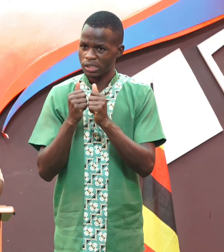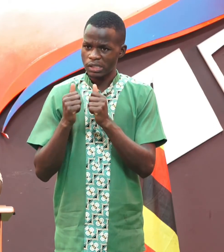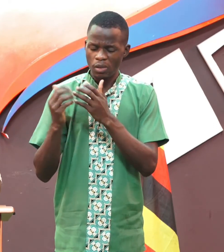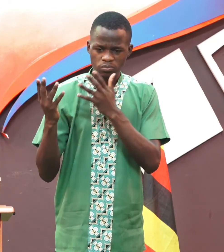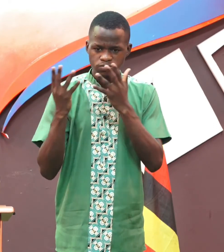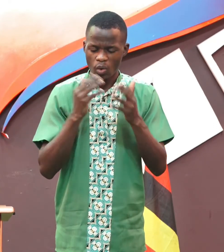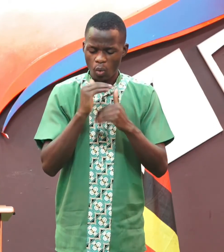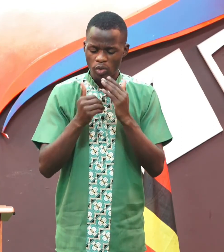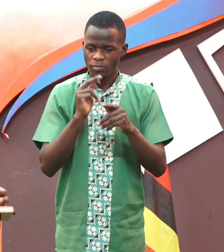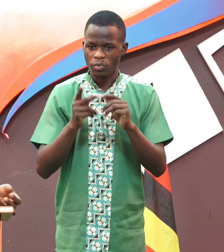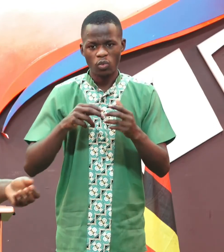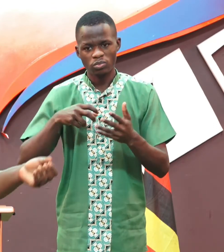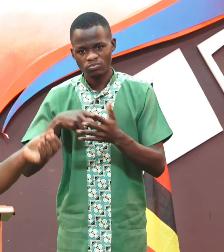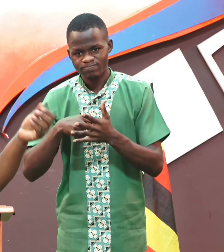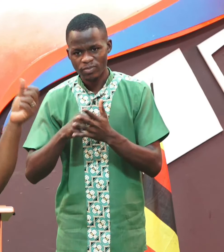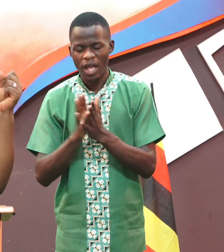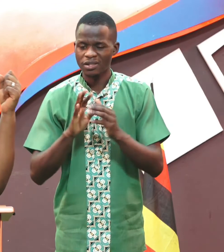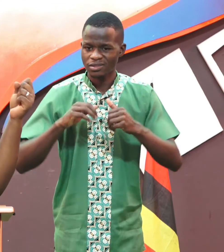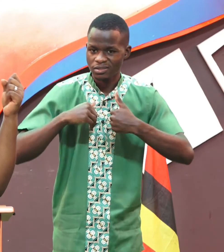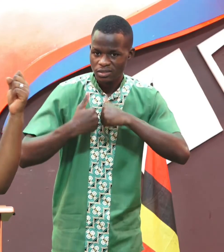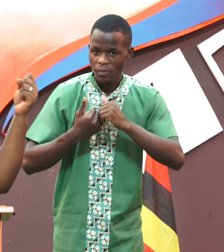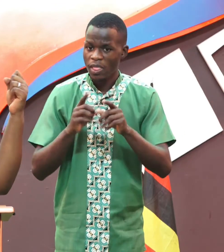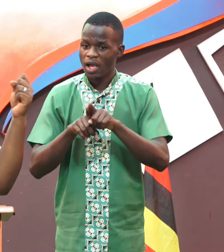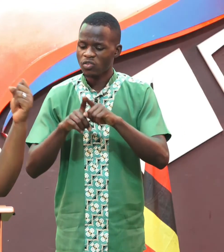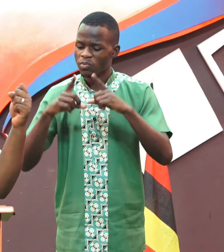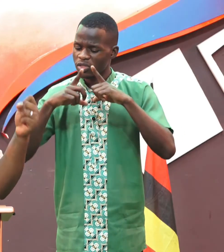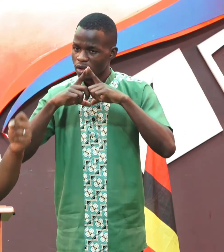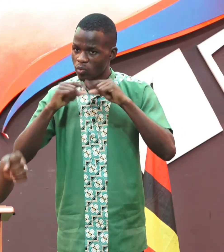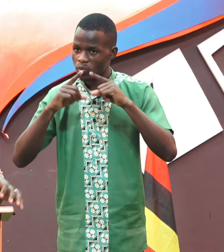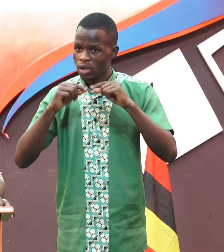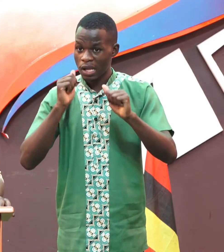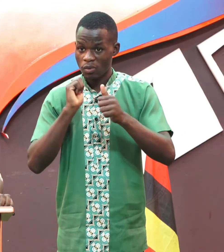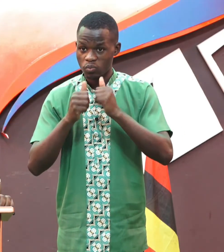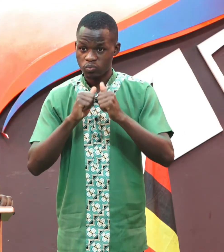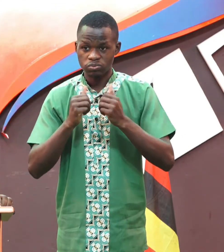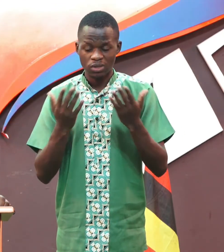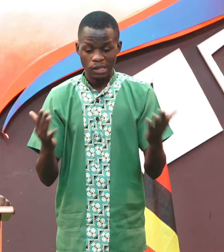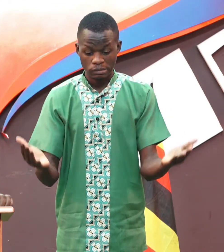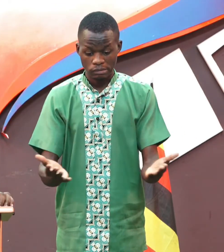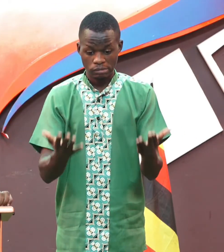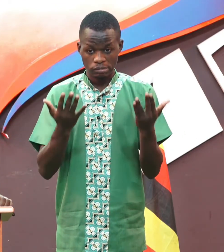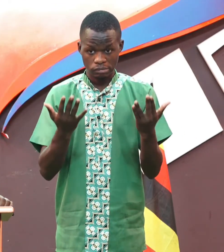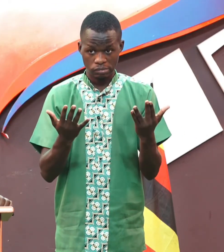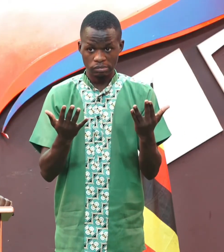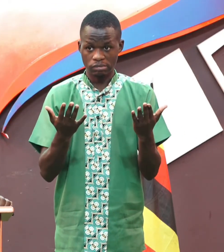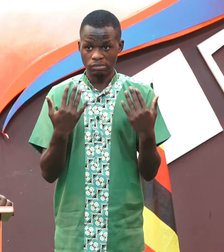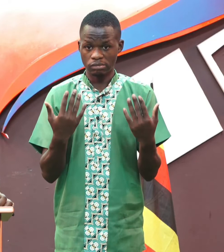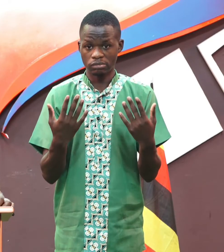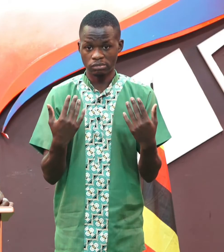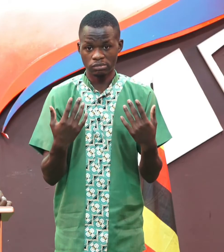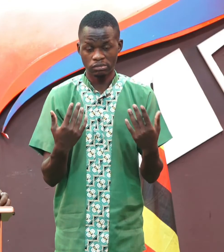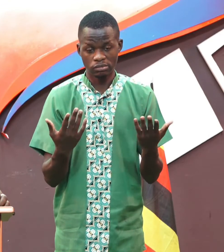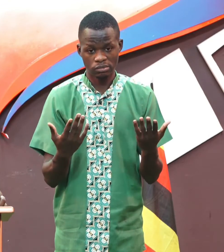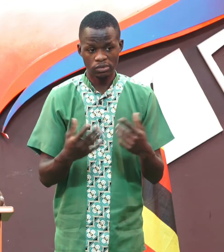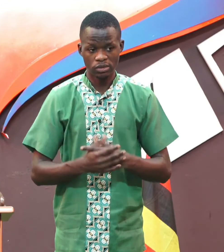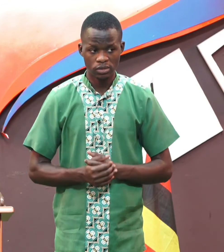they establish those with knees that are trembling. Ebigambe ebiwanirira abalina emikono egifuyiridde. Those that sustain people that have